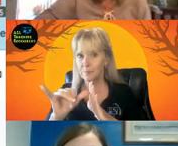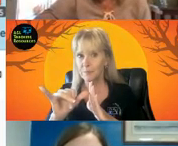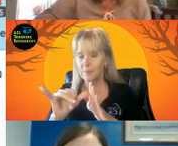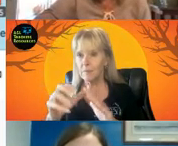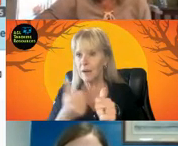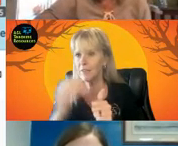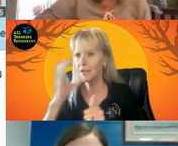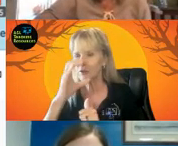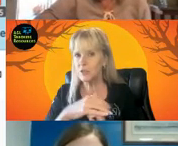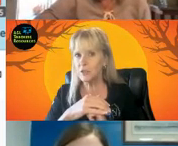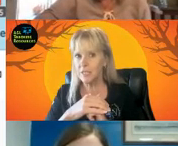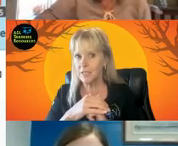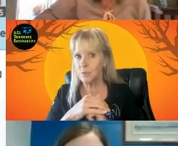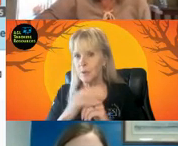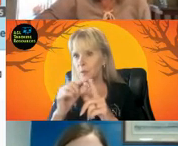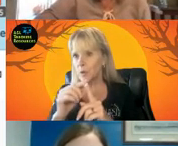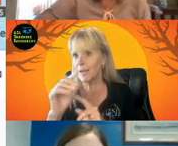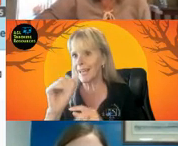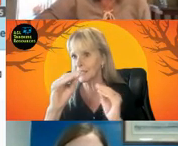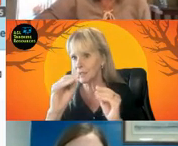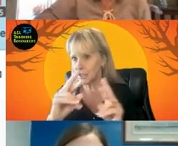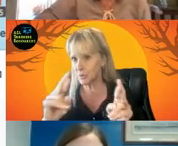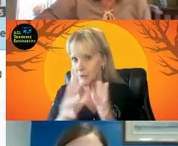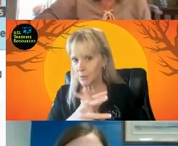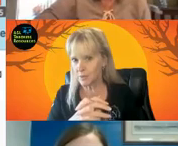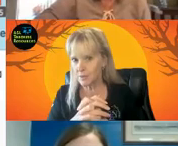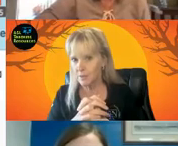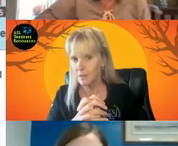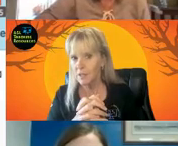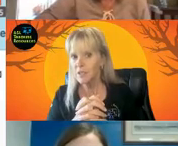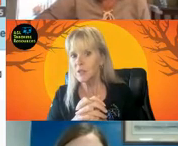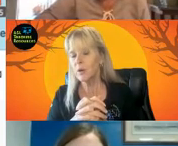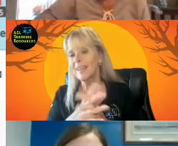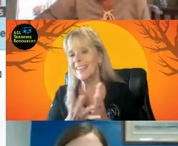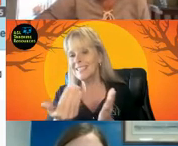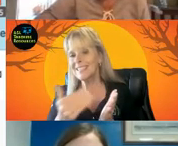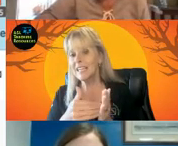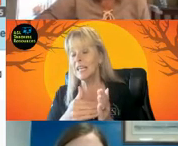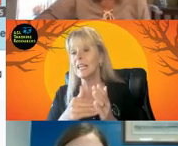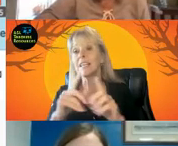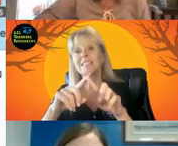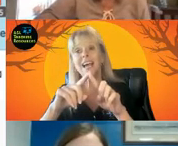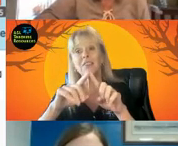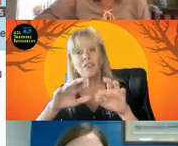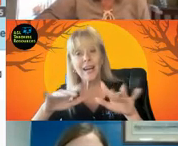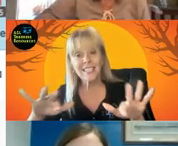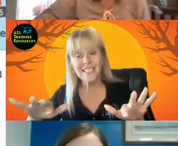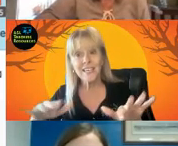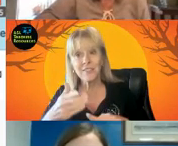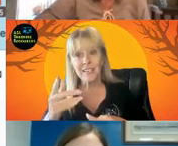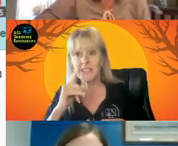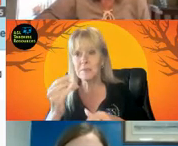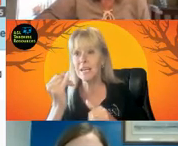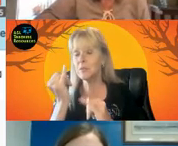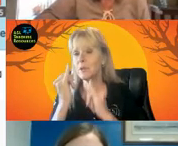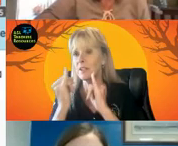channel. Everything you search is with the word ASL Teaching Resources. So this, again, it does have a variety